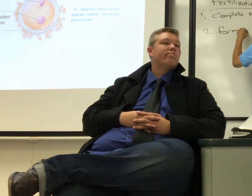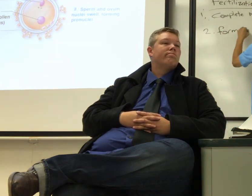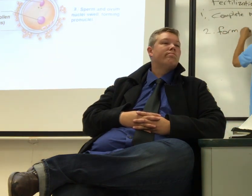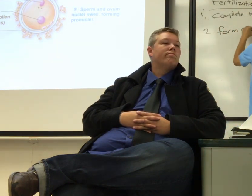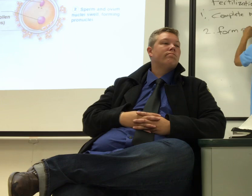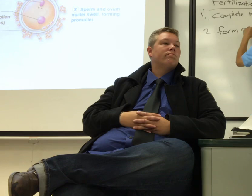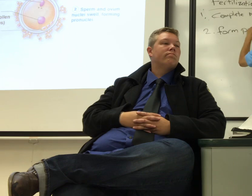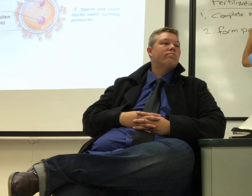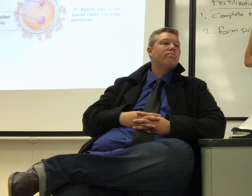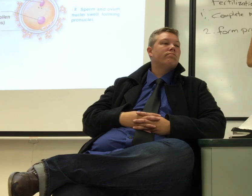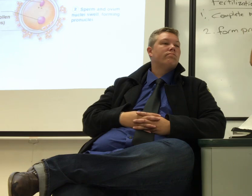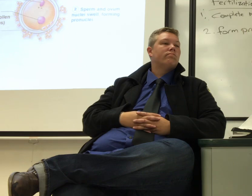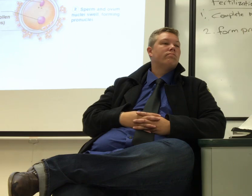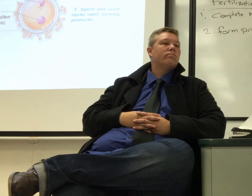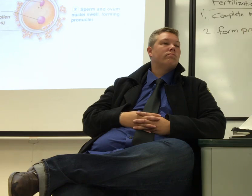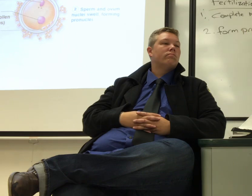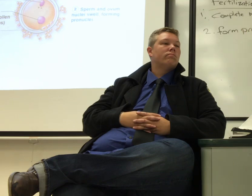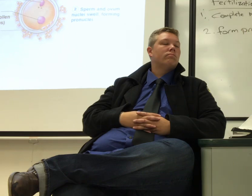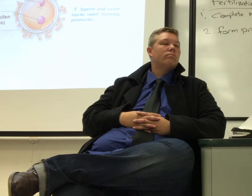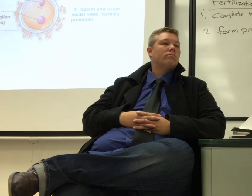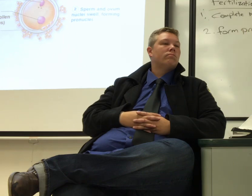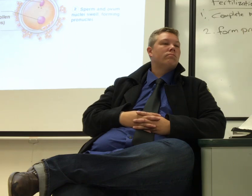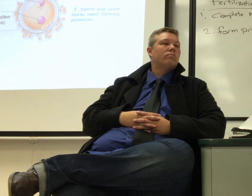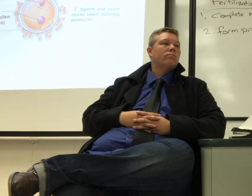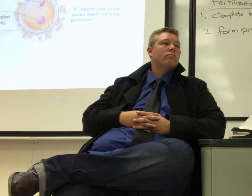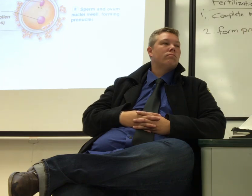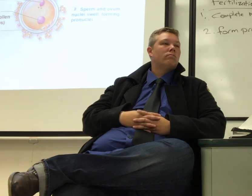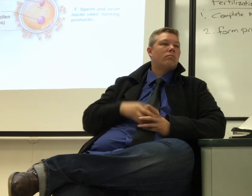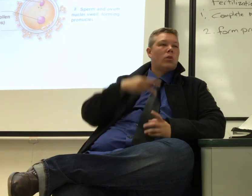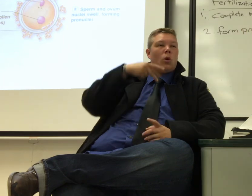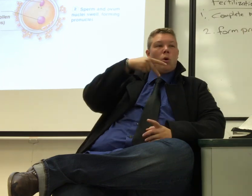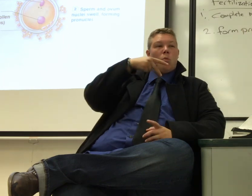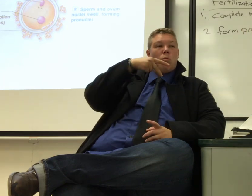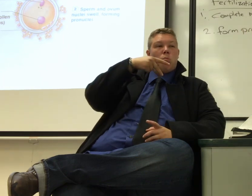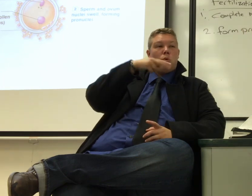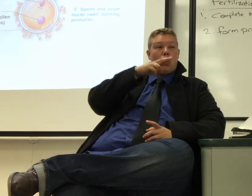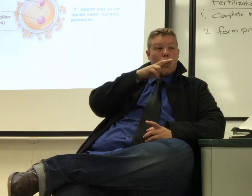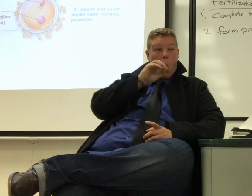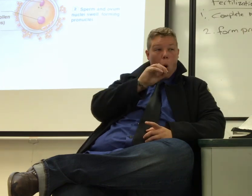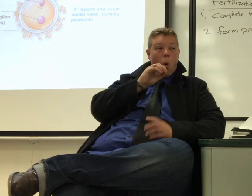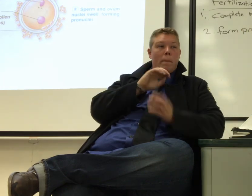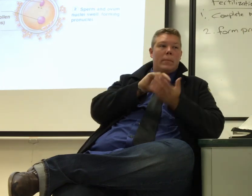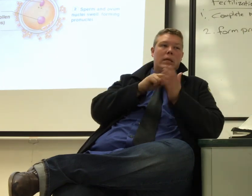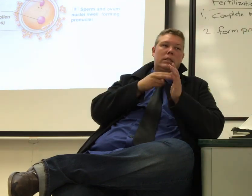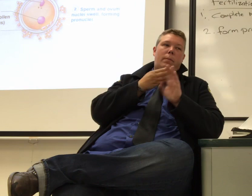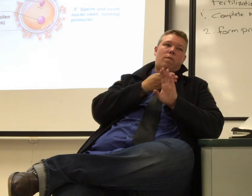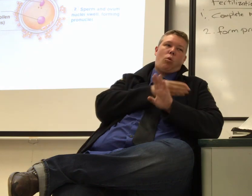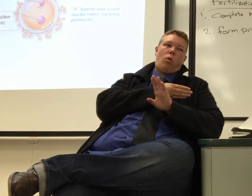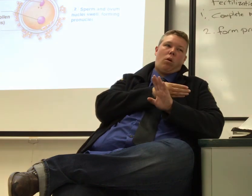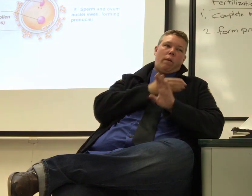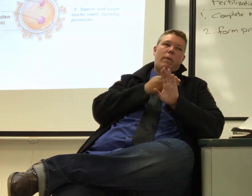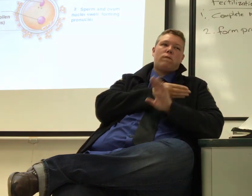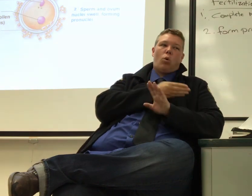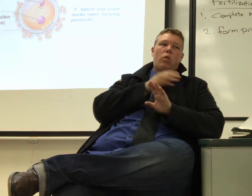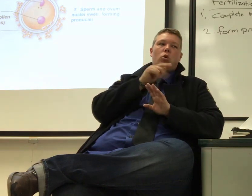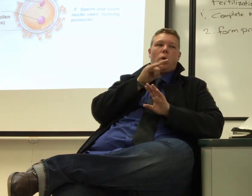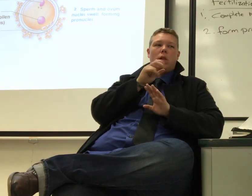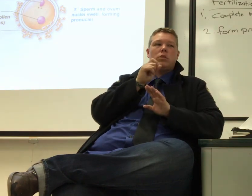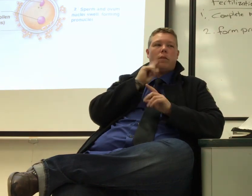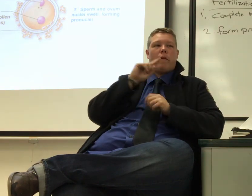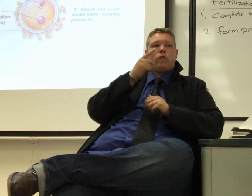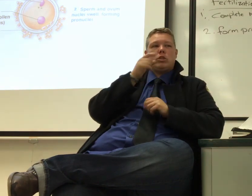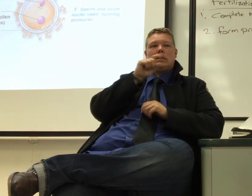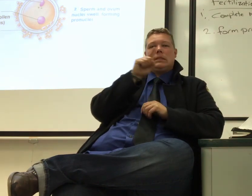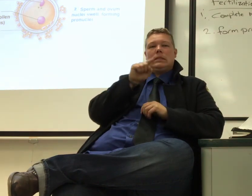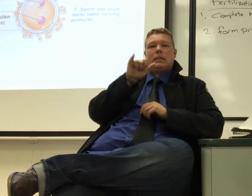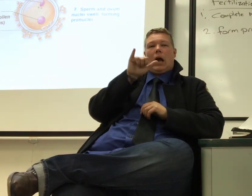four pronuclei. Pro means before, so this is before the nucleus of the first zygote. But we